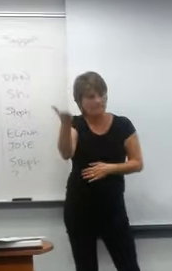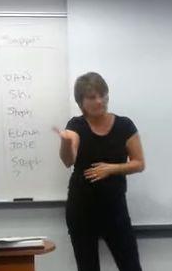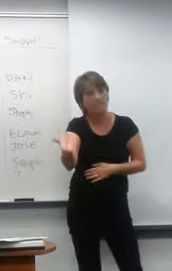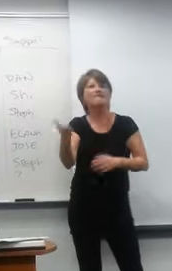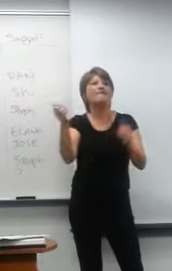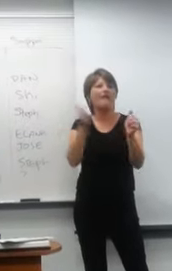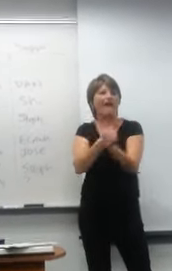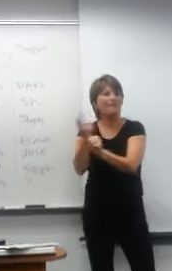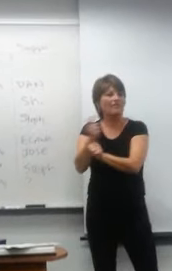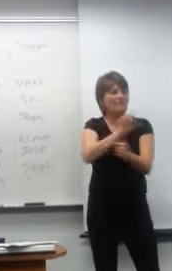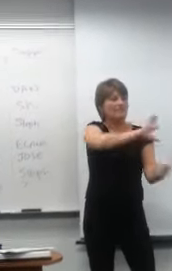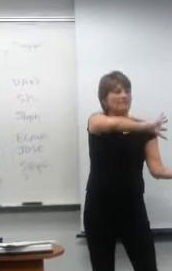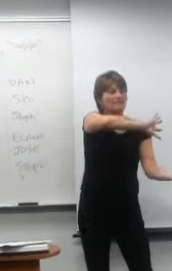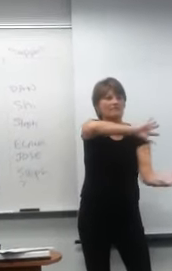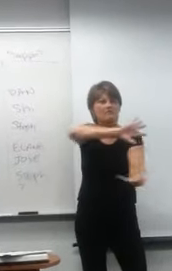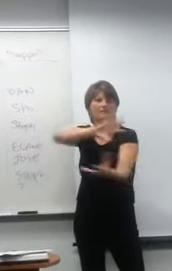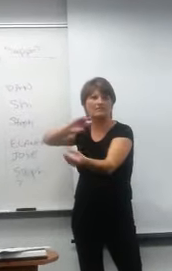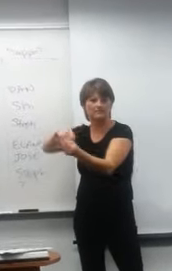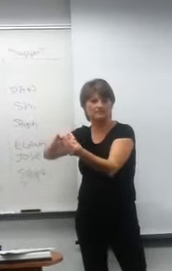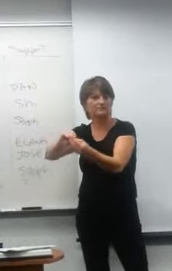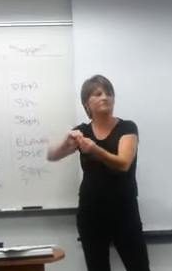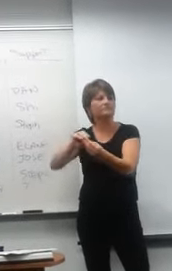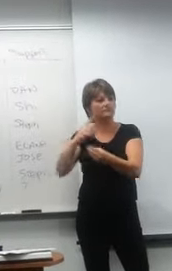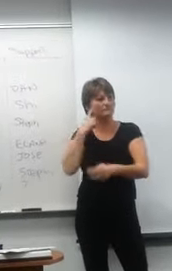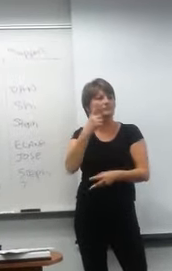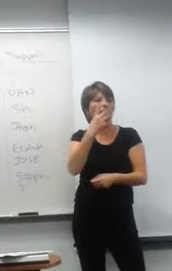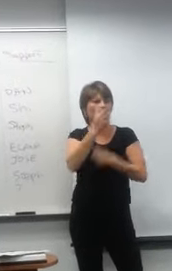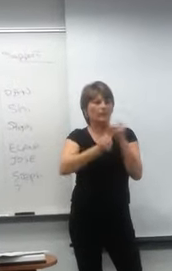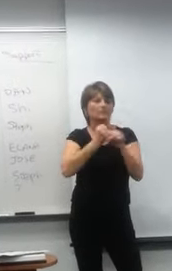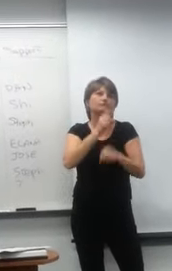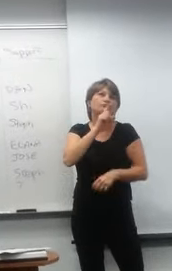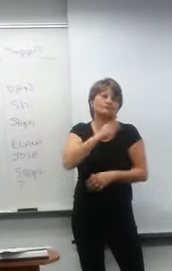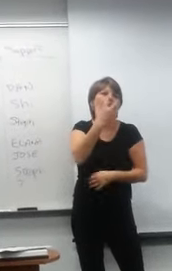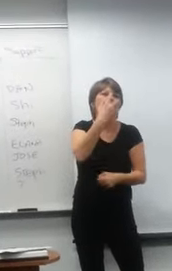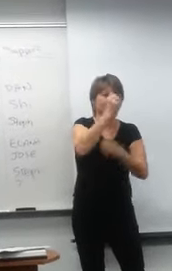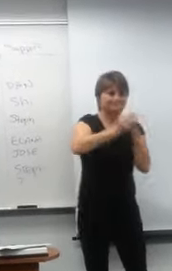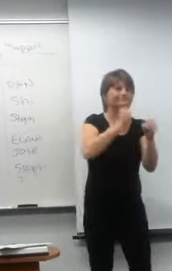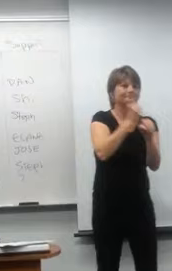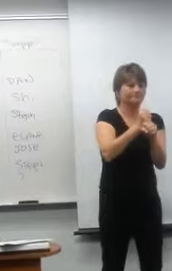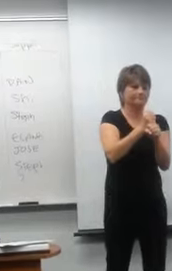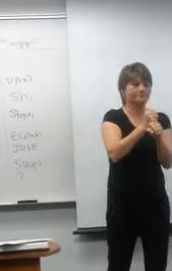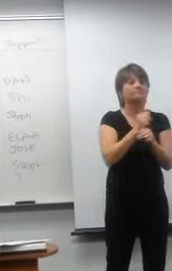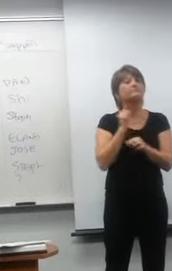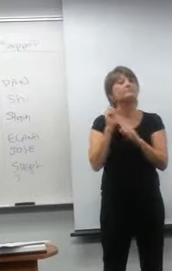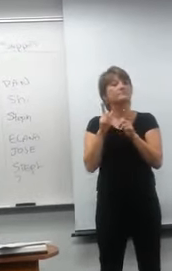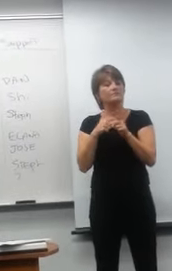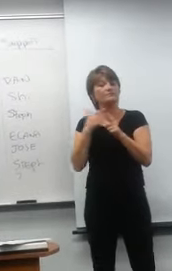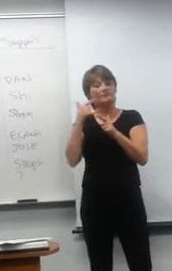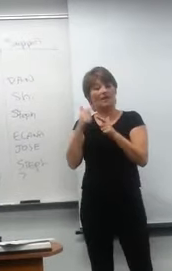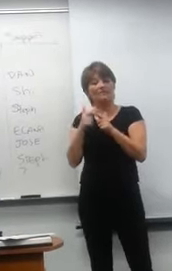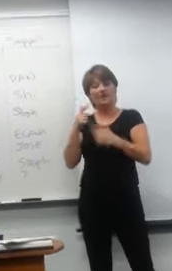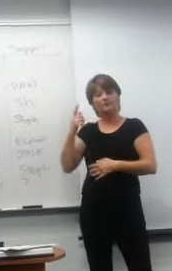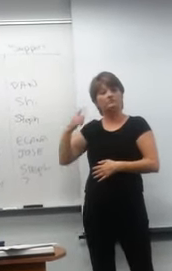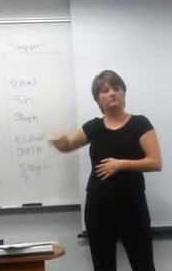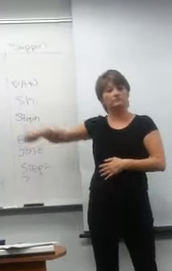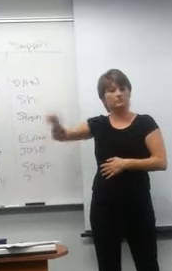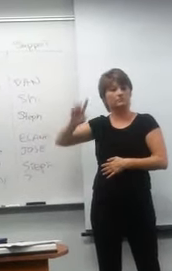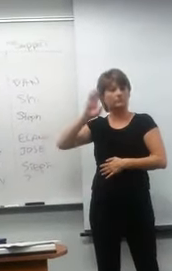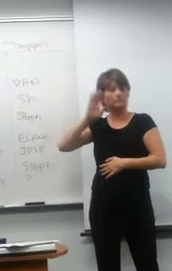everything that you know that you've learned in this program. For 4 years, but really just for the 3 that you've been there so far, because